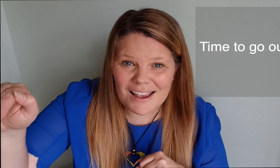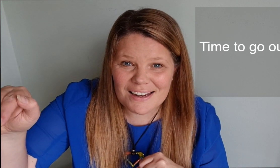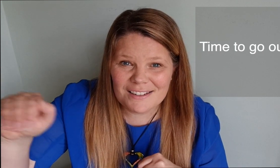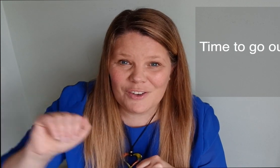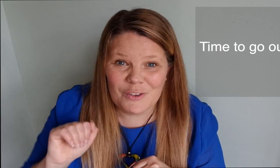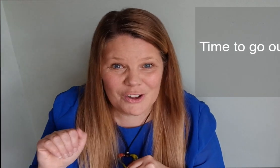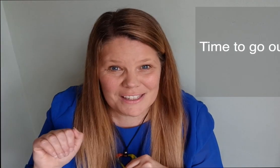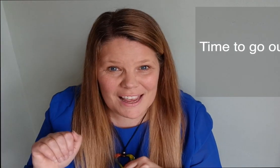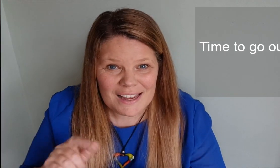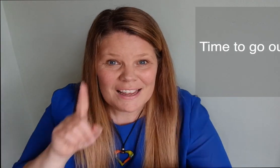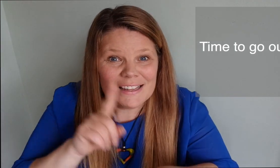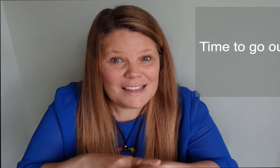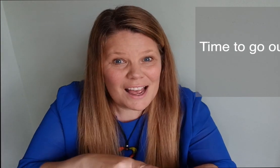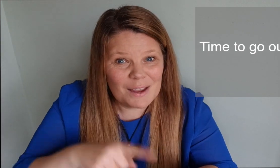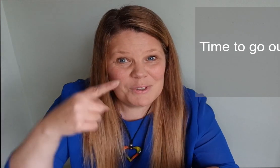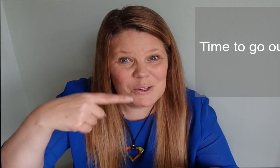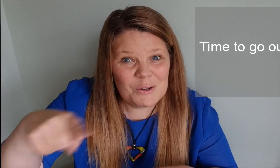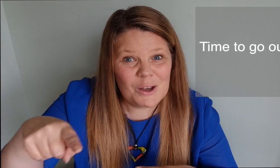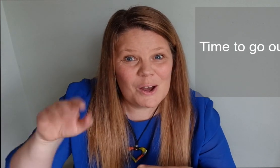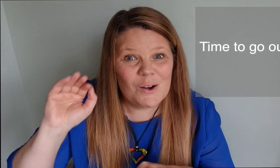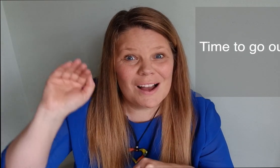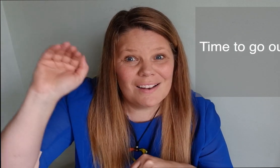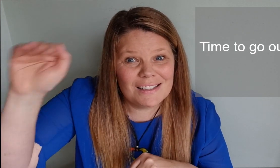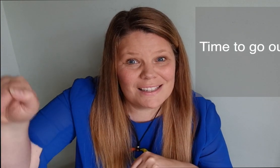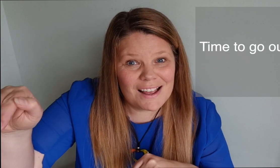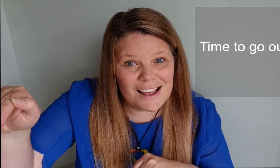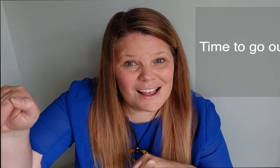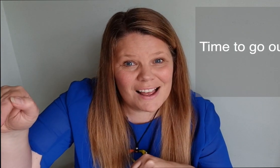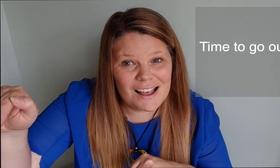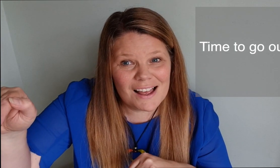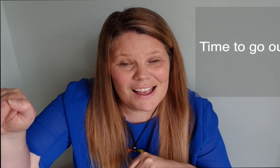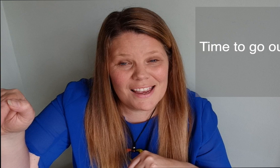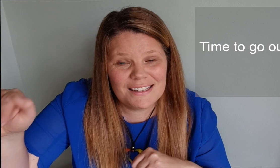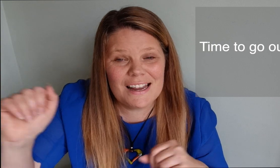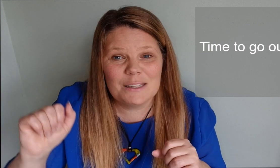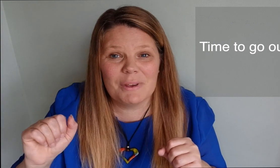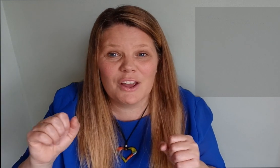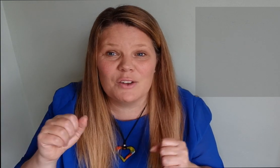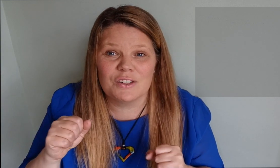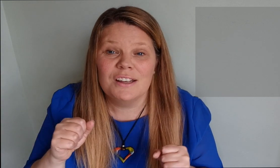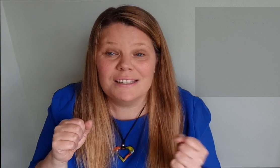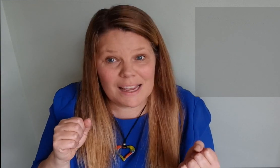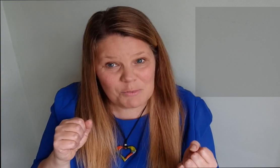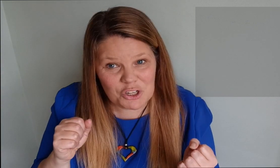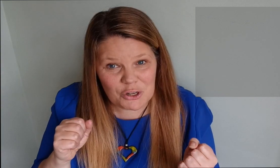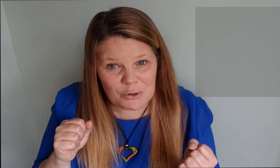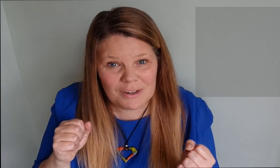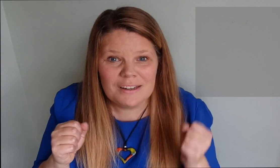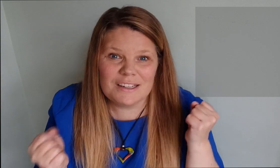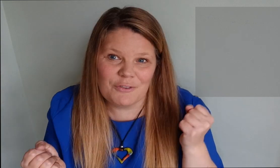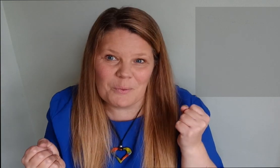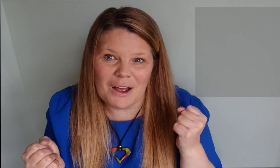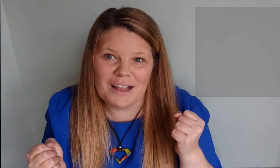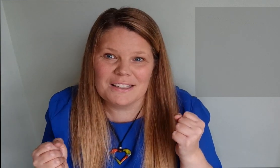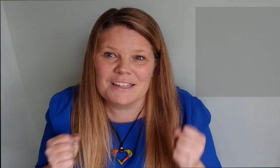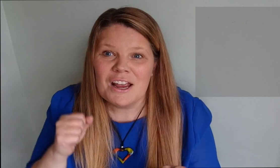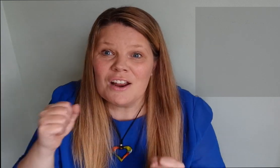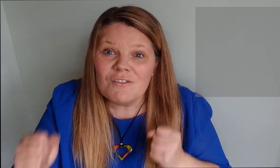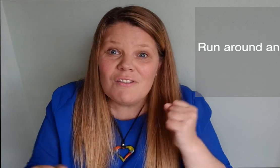outside. Have you got it? Time to go outside. Next bit goes same tune, different words.